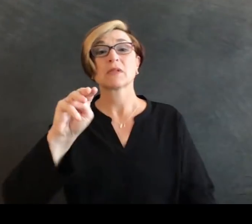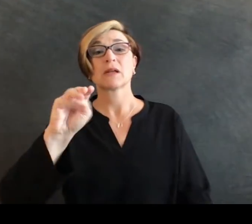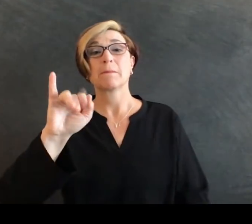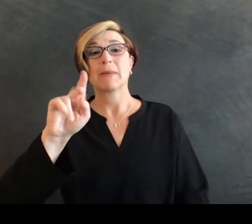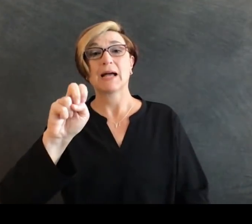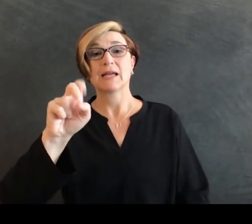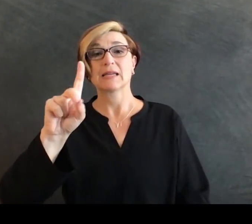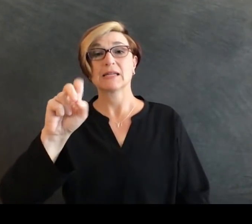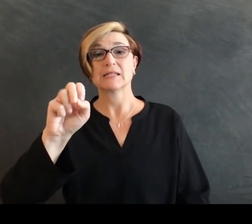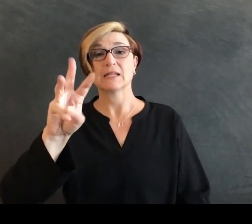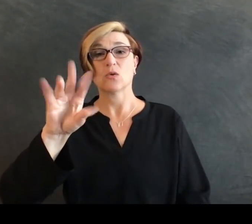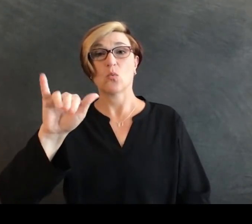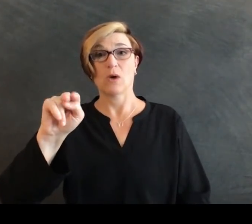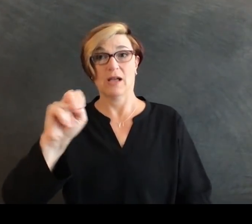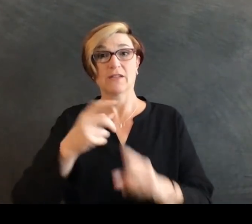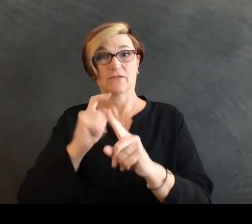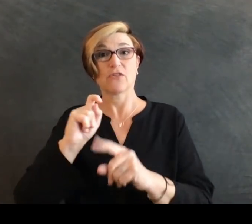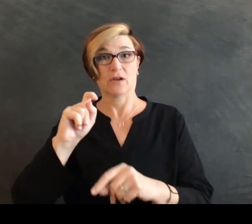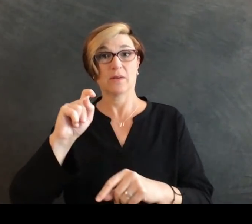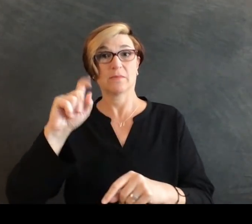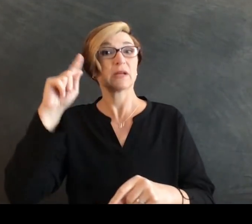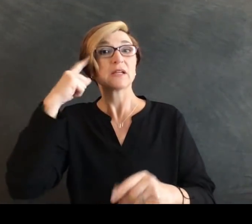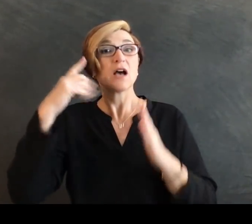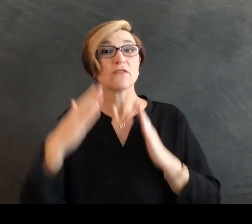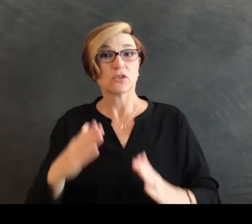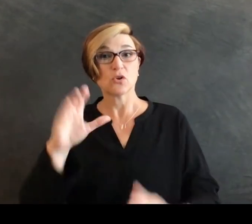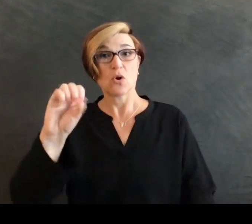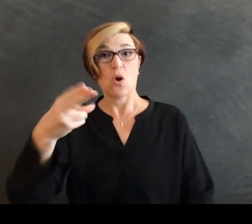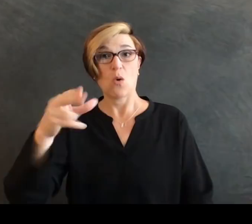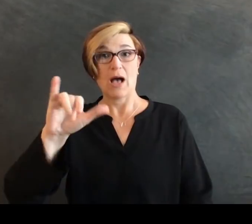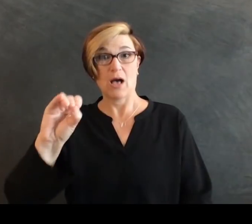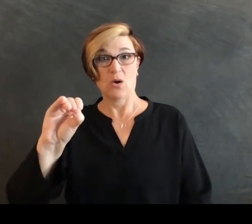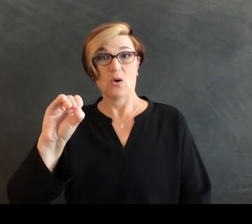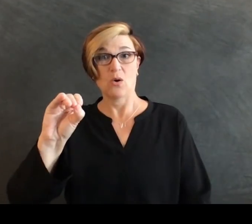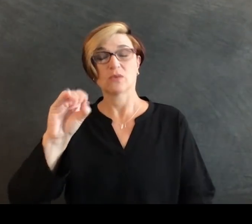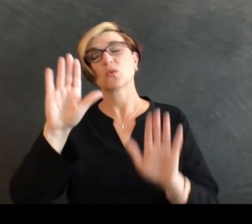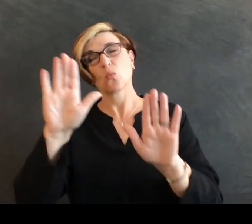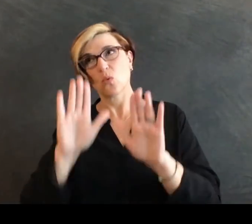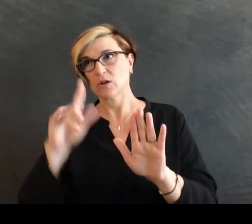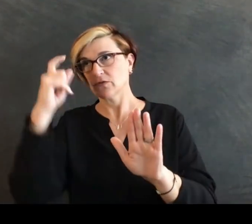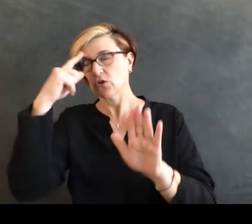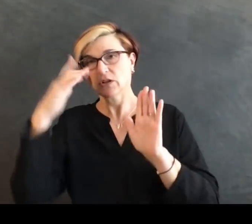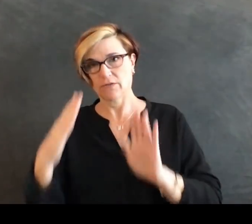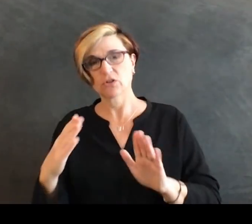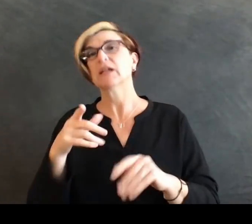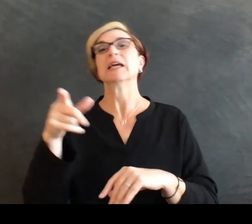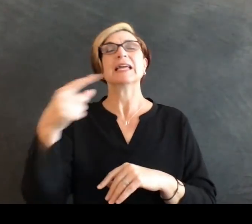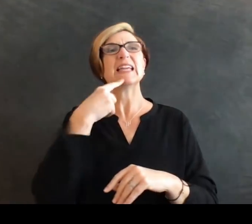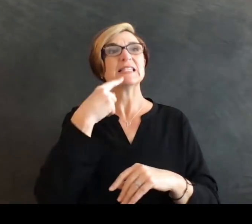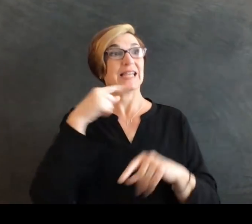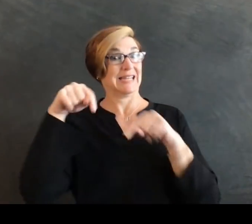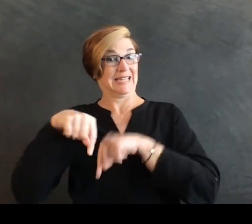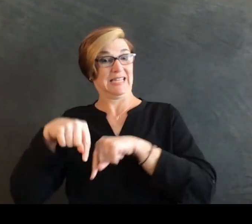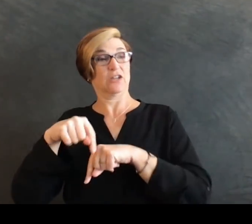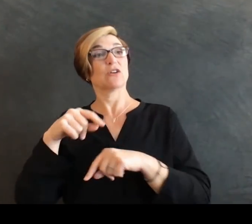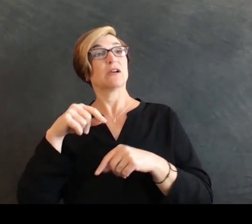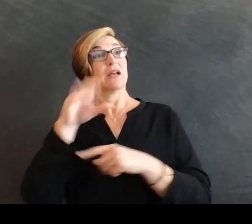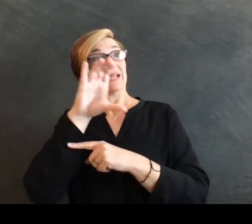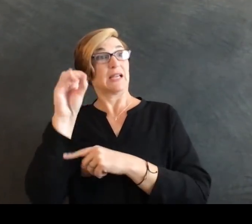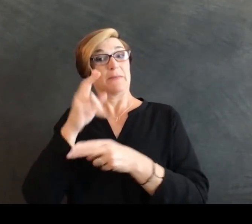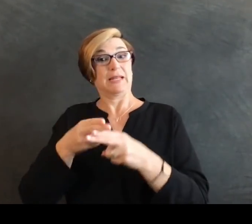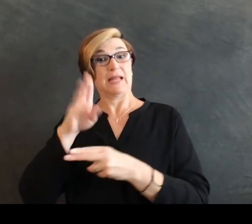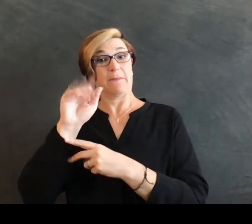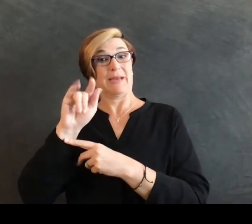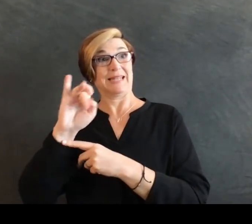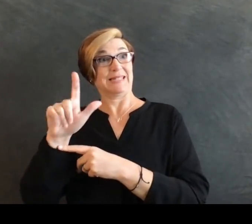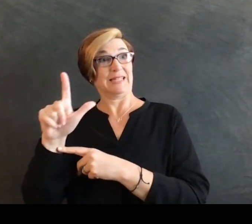Ohio, and he's a tremendous guy, tremendous governor, and he said, we have a company named Batil, and they're having a hard time getting approval from the FDA,